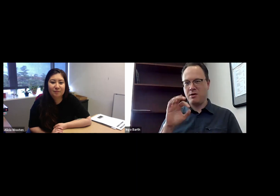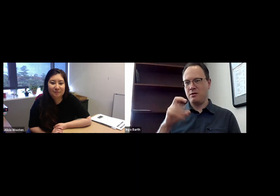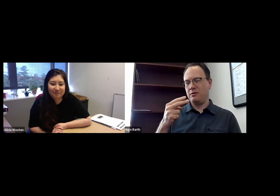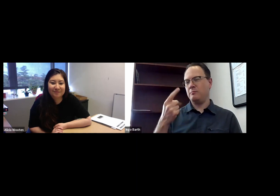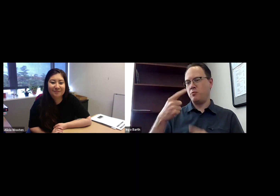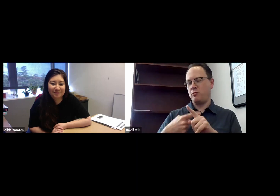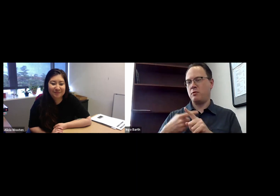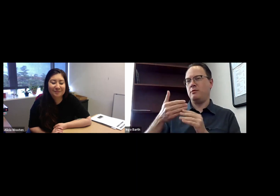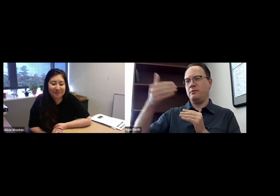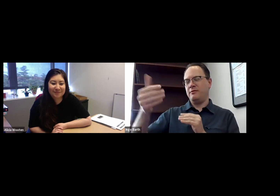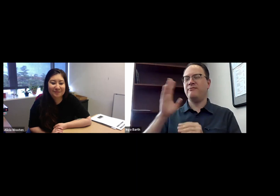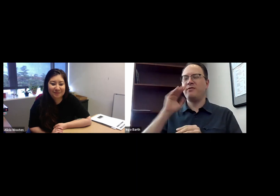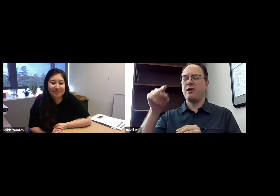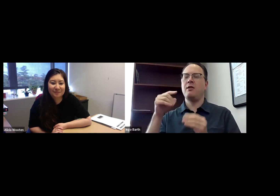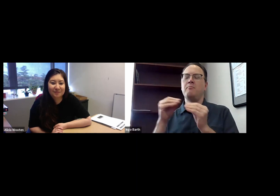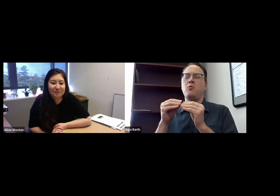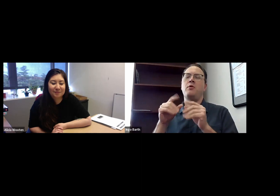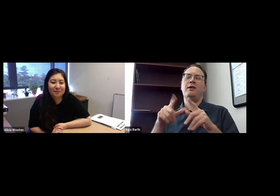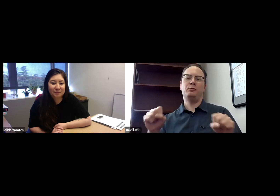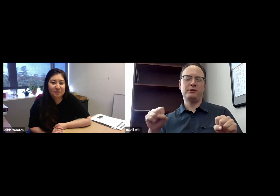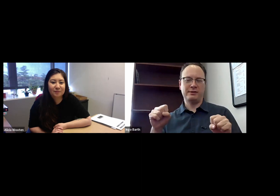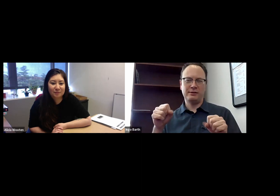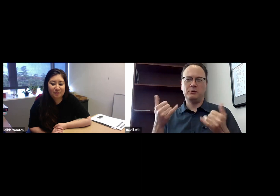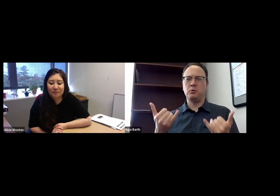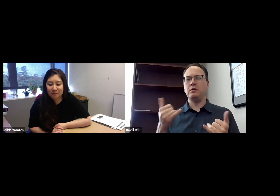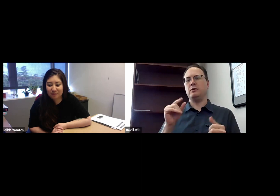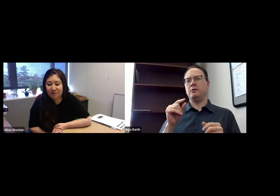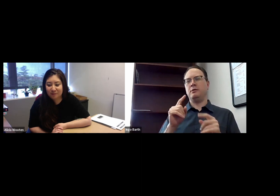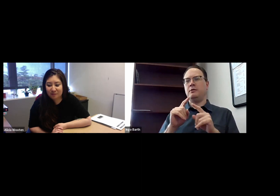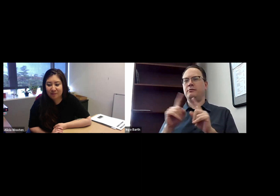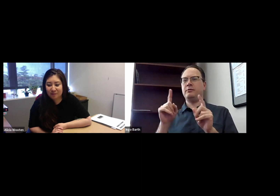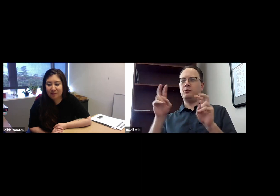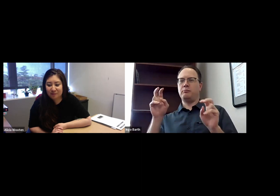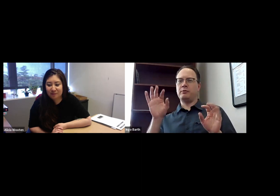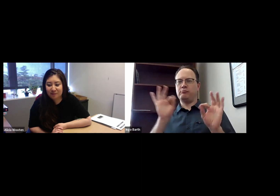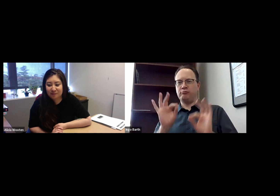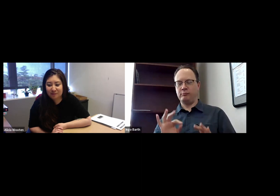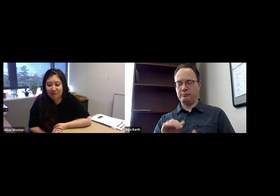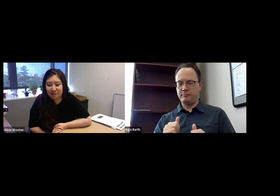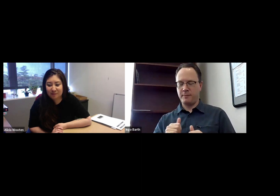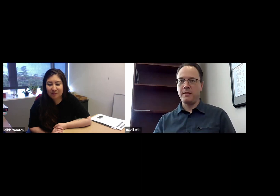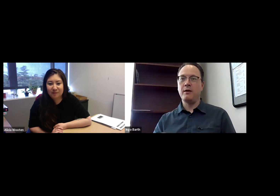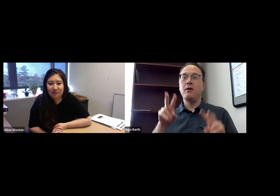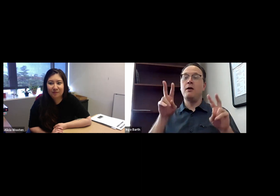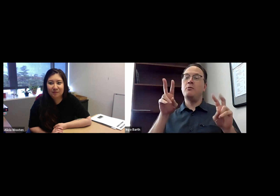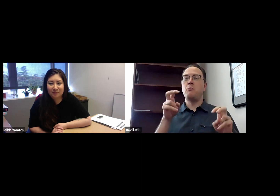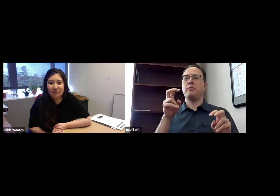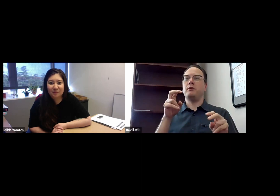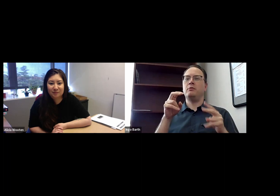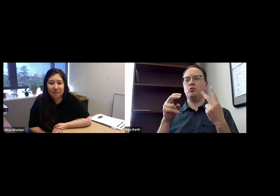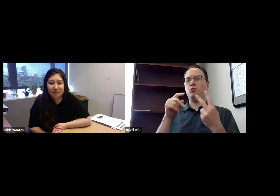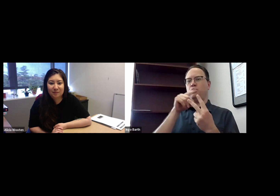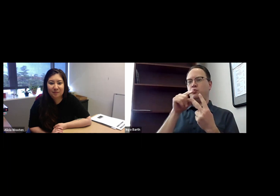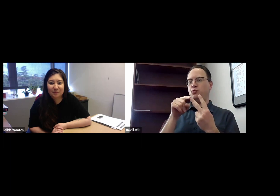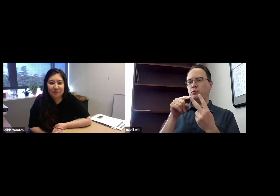about in subsequent meetings. So we'll be doing that. It will be more linguistic based next time we